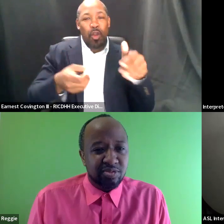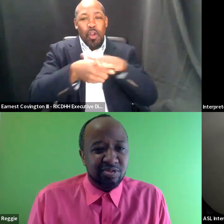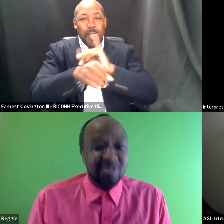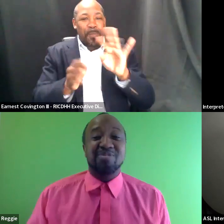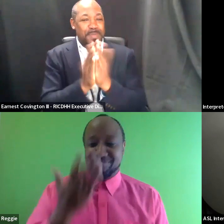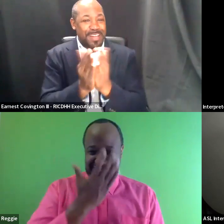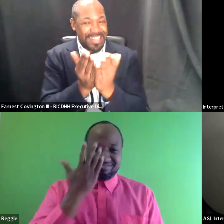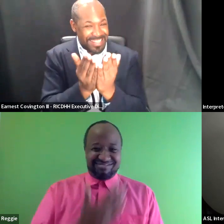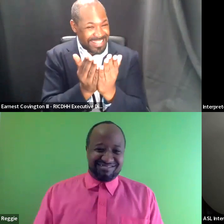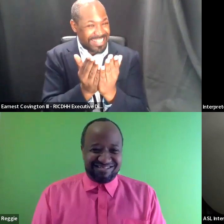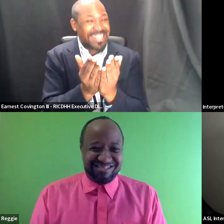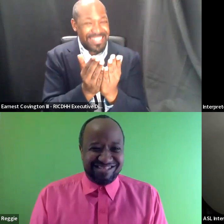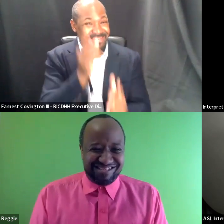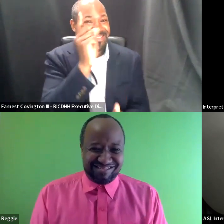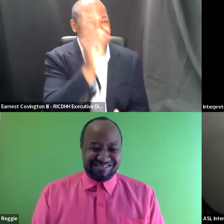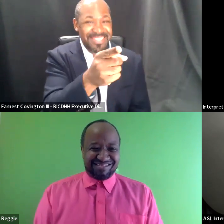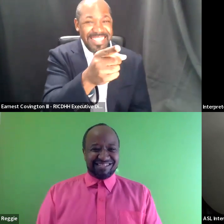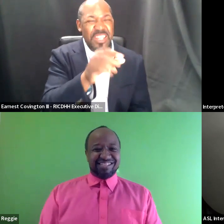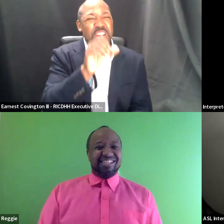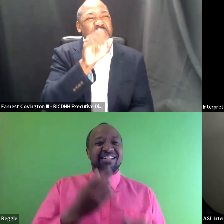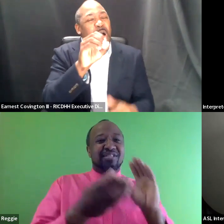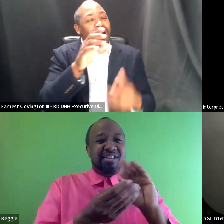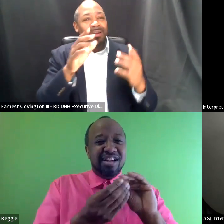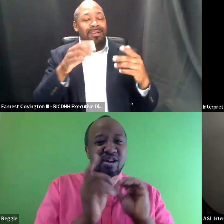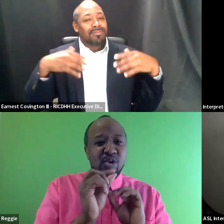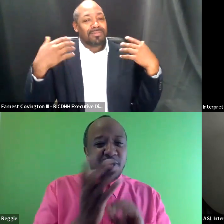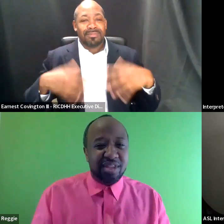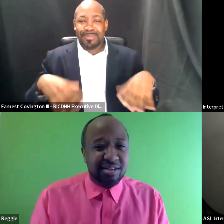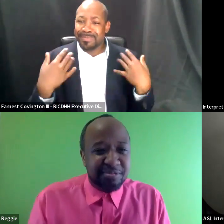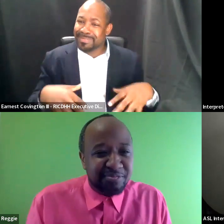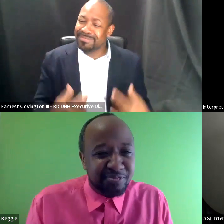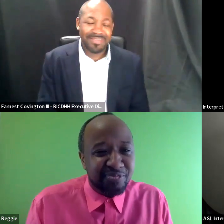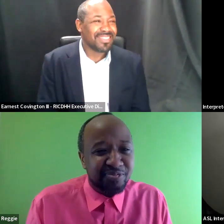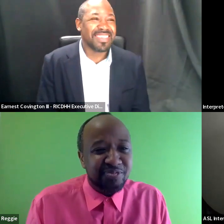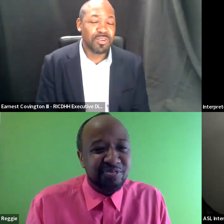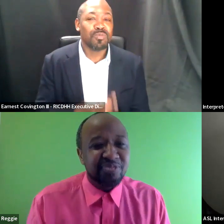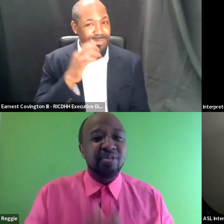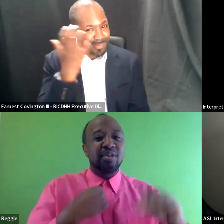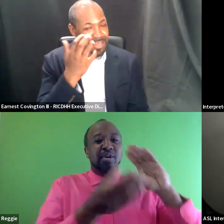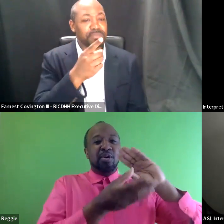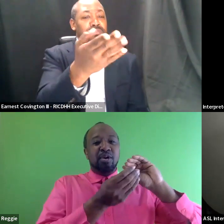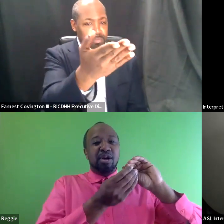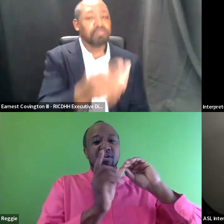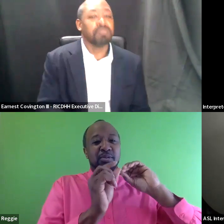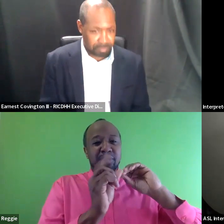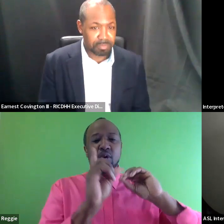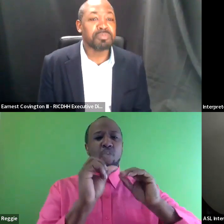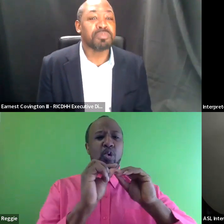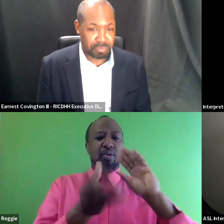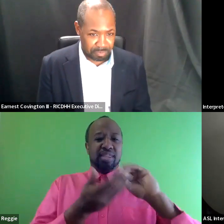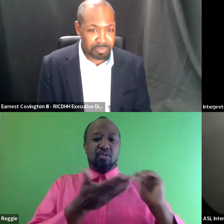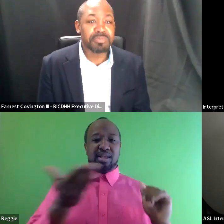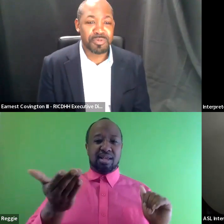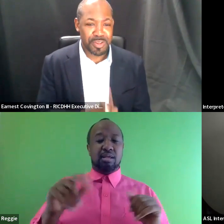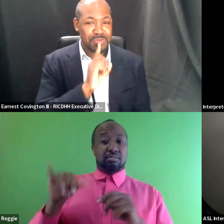about that types of judgment. And I think, that's, as the saying goes, don't judge a book by its cover, right? I wanted to add something